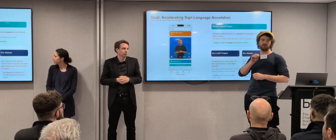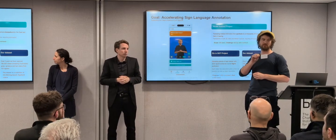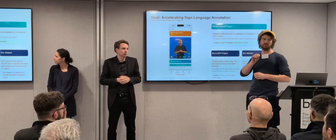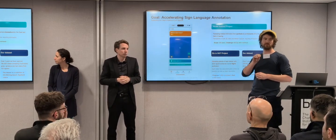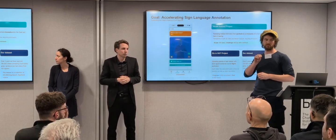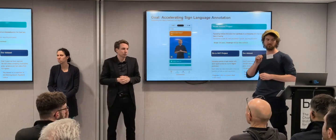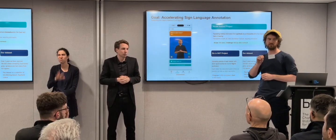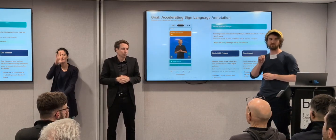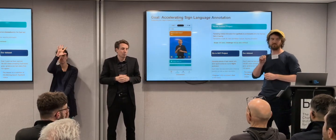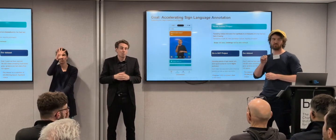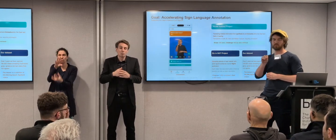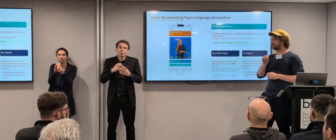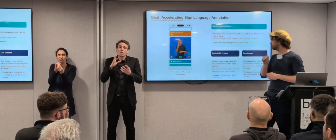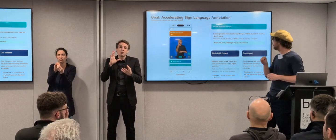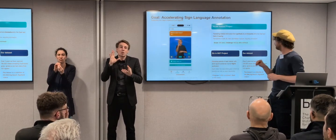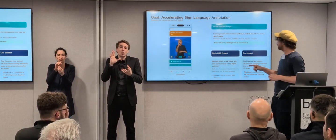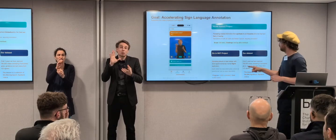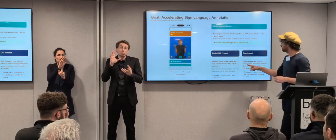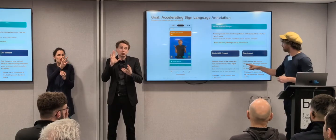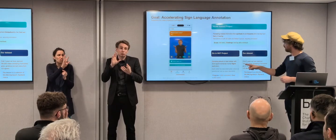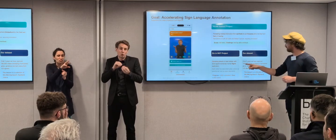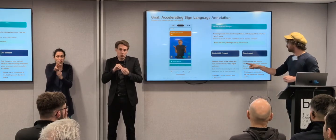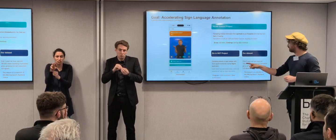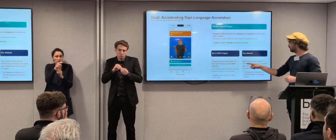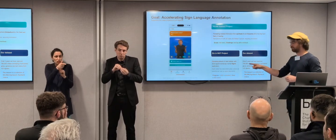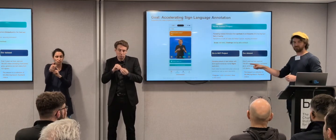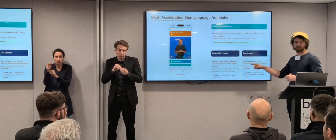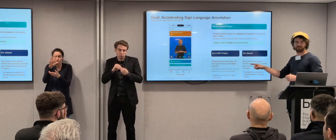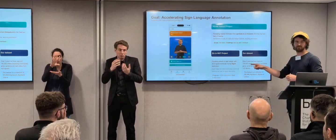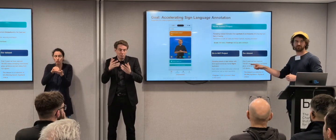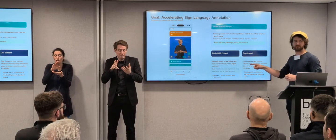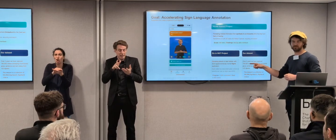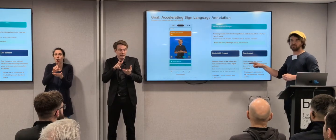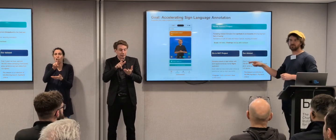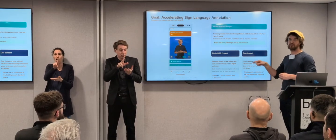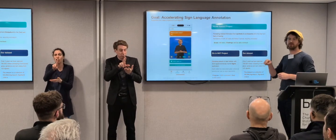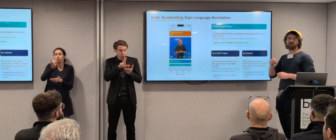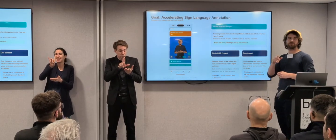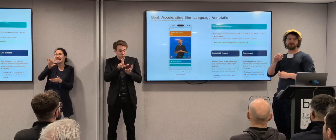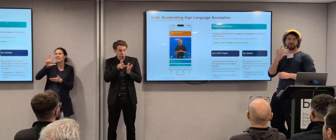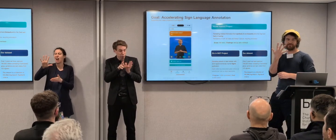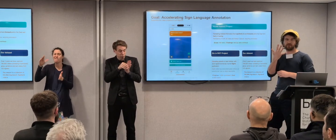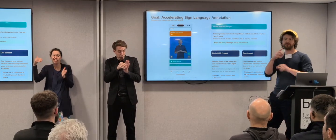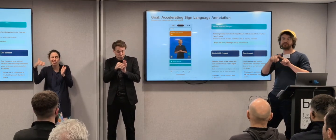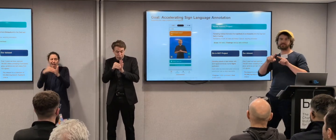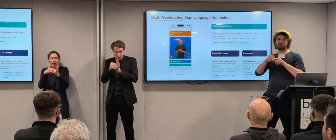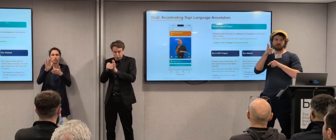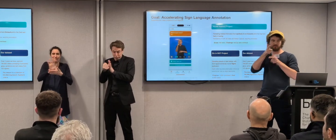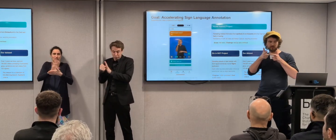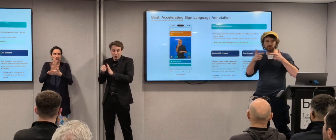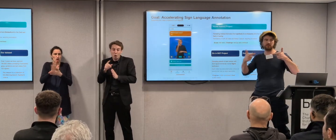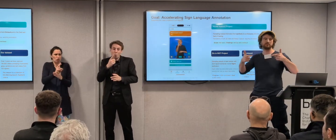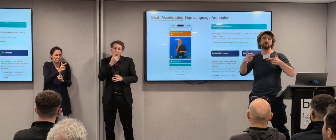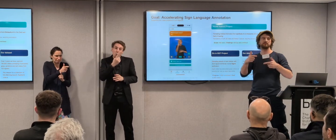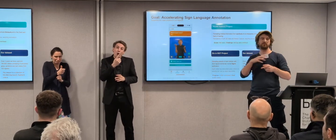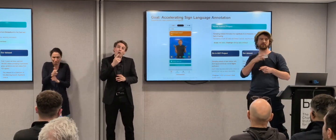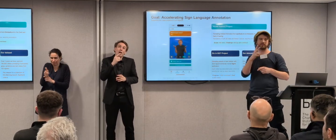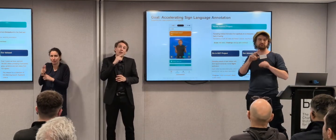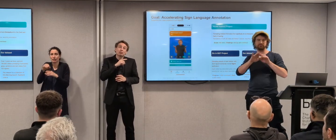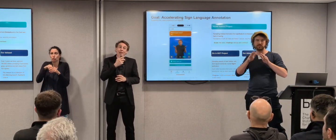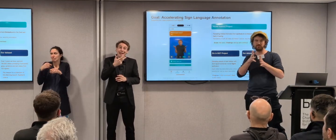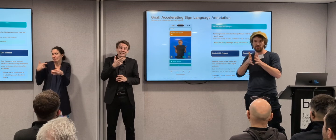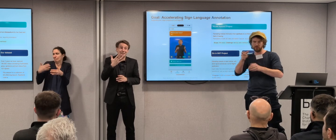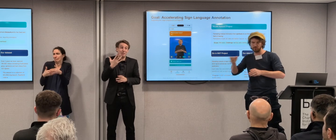And in total, we recorded over 185,000 videos in 2